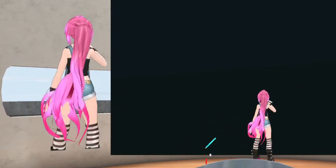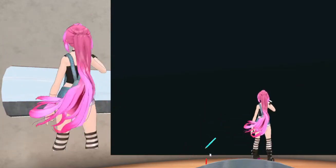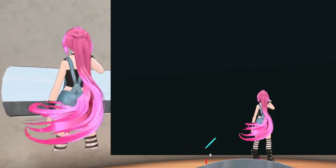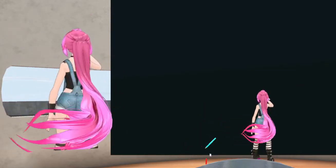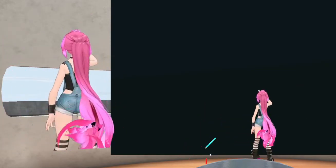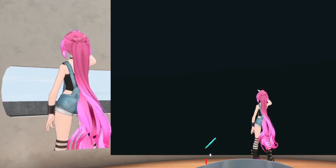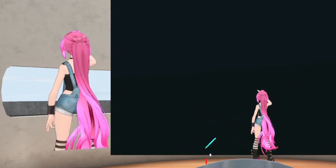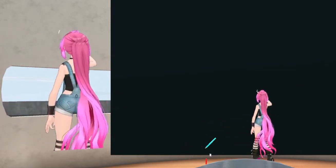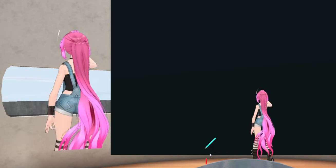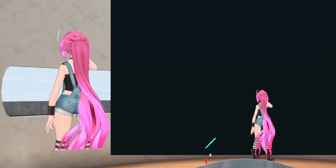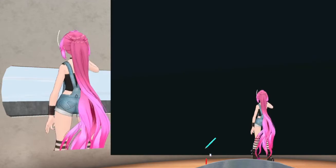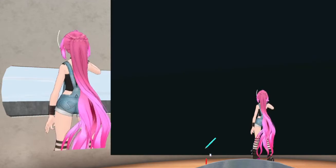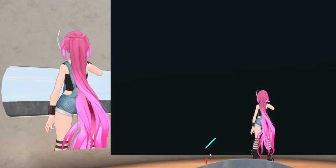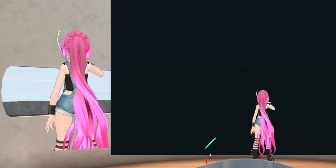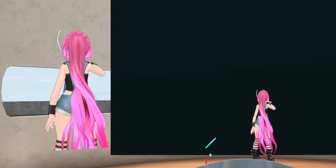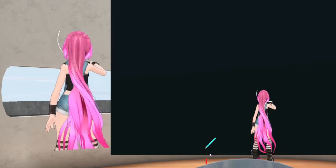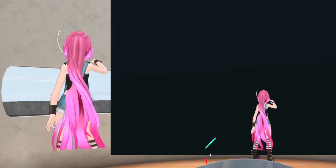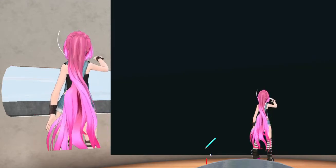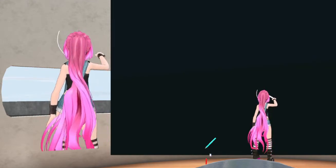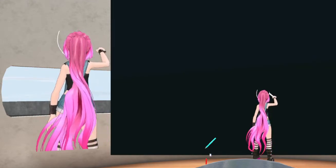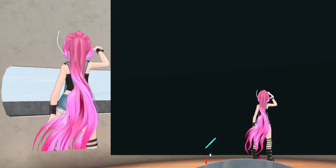quickly.